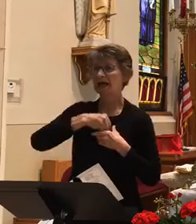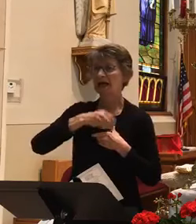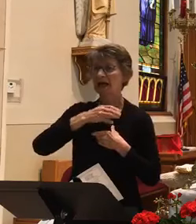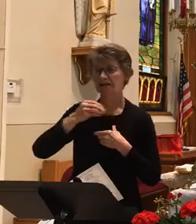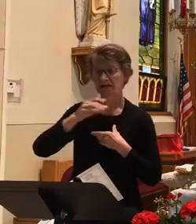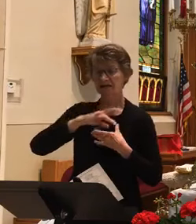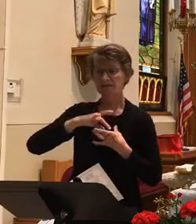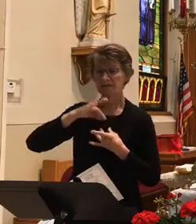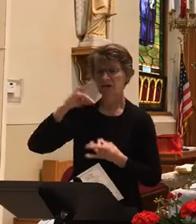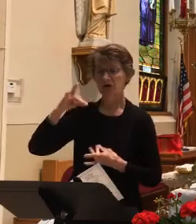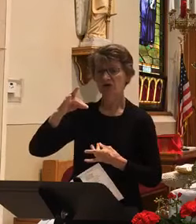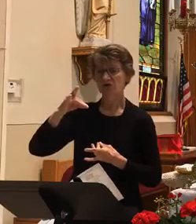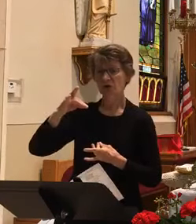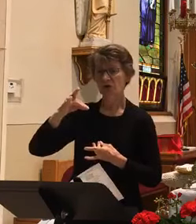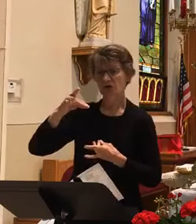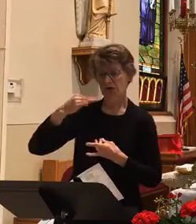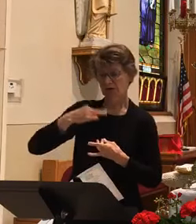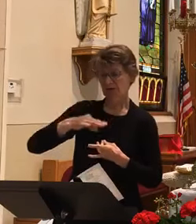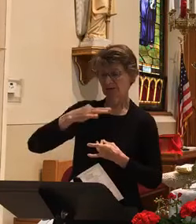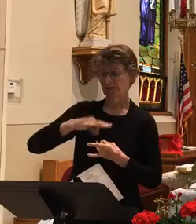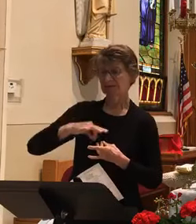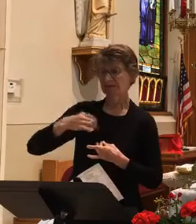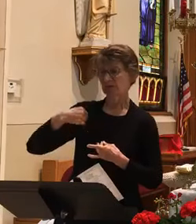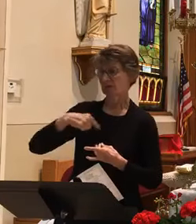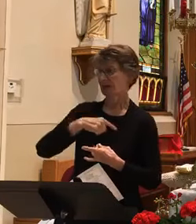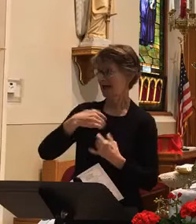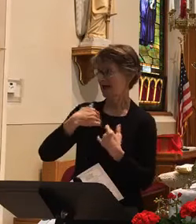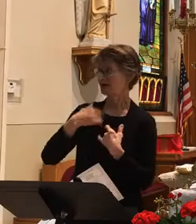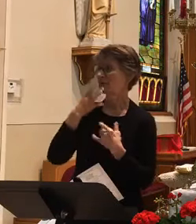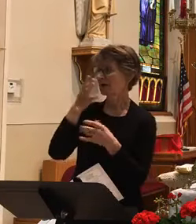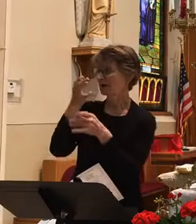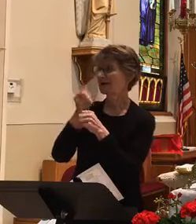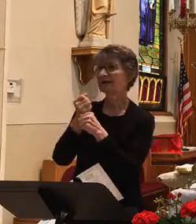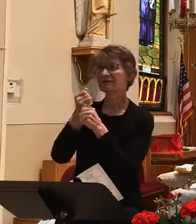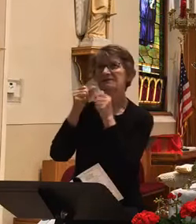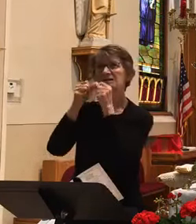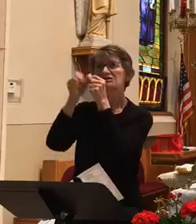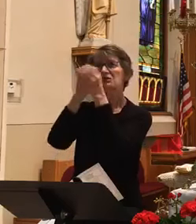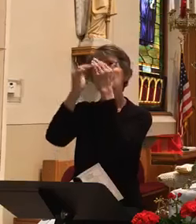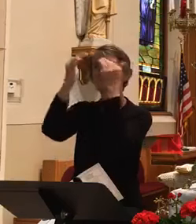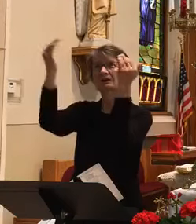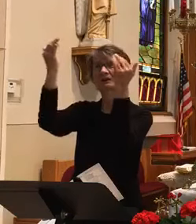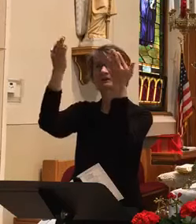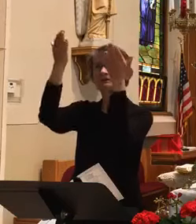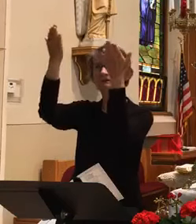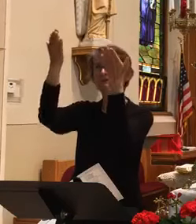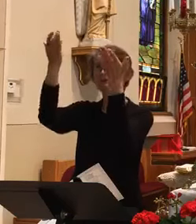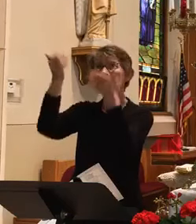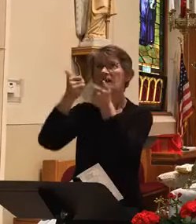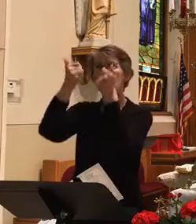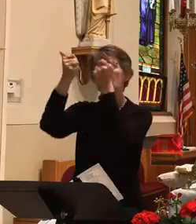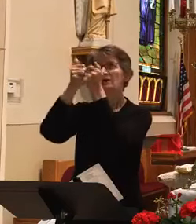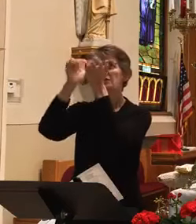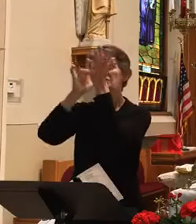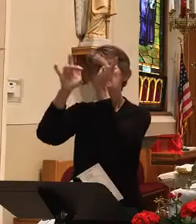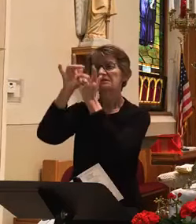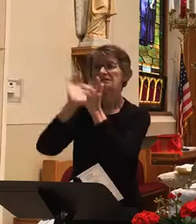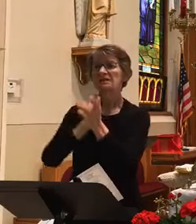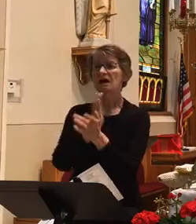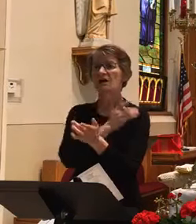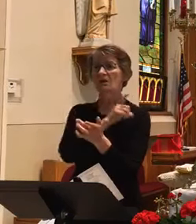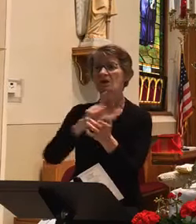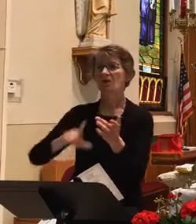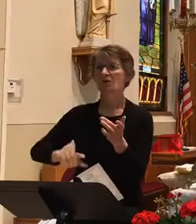the spiritual food may gain her abundance of eternal redemption through Christ our